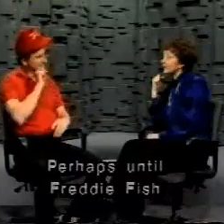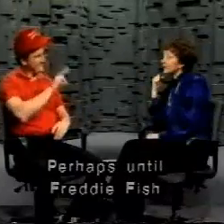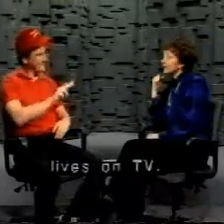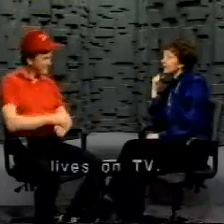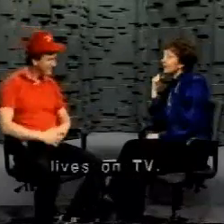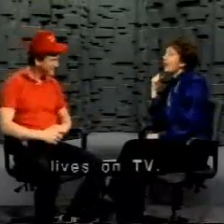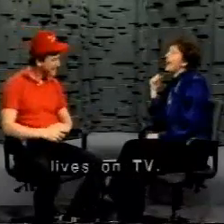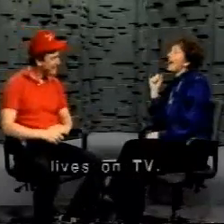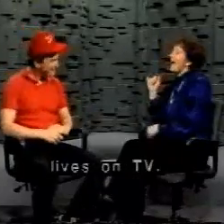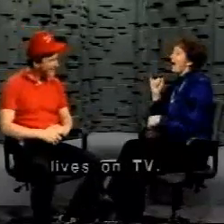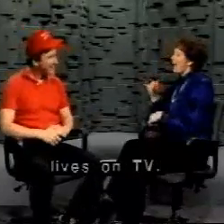on TV.